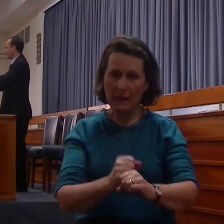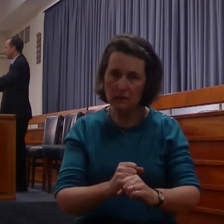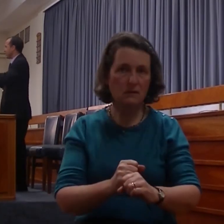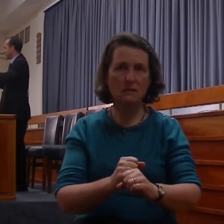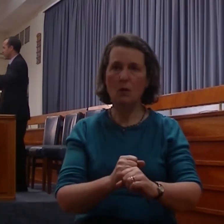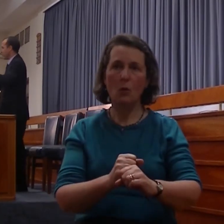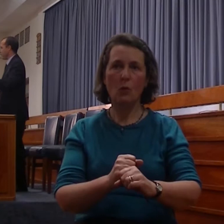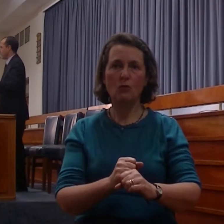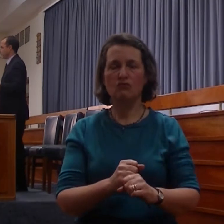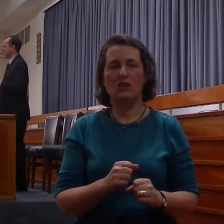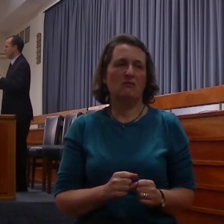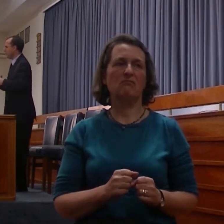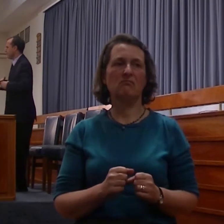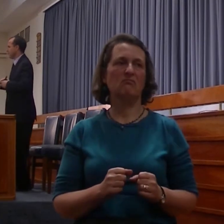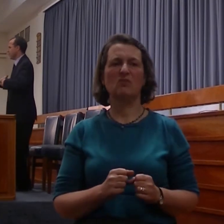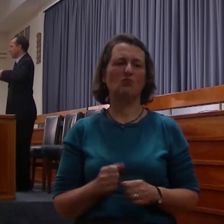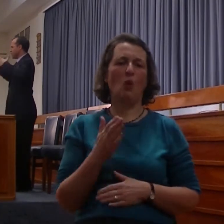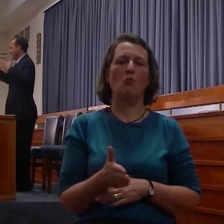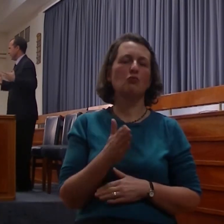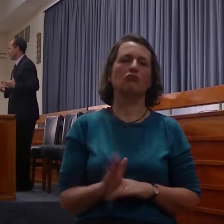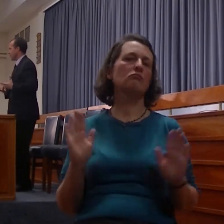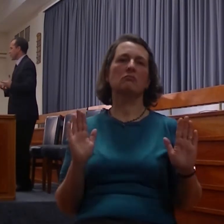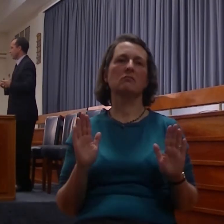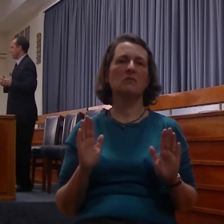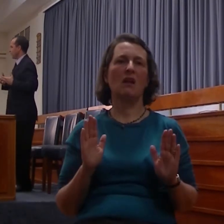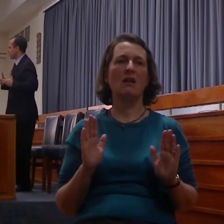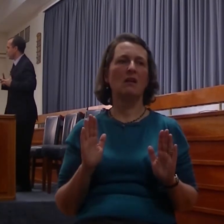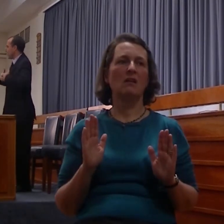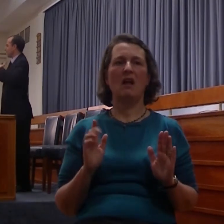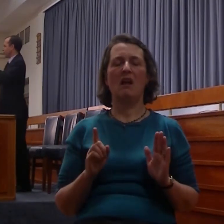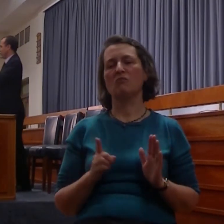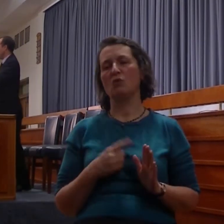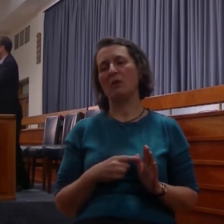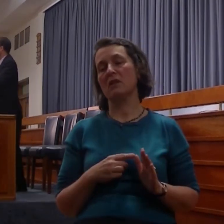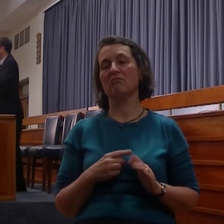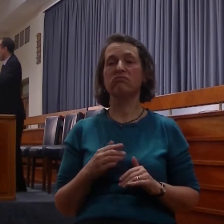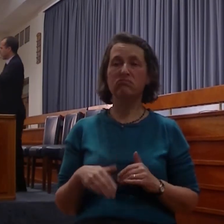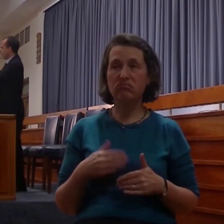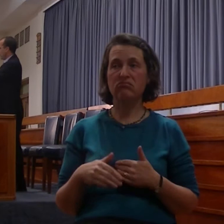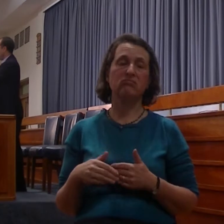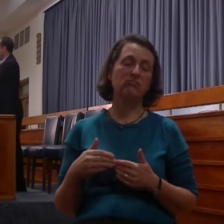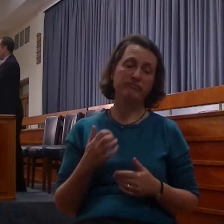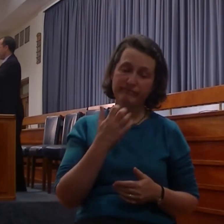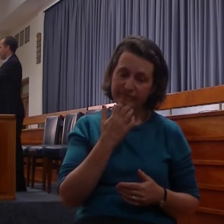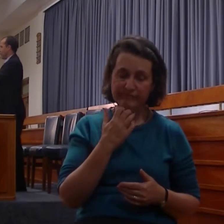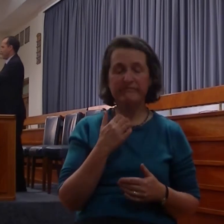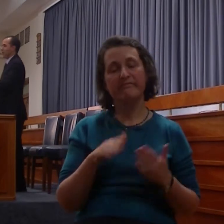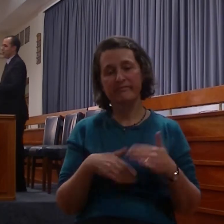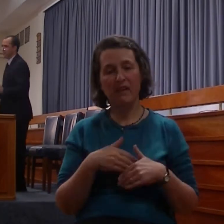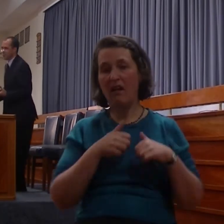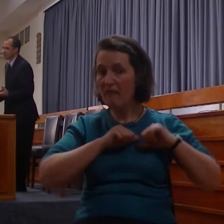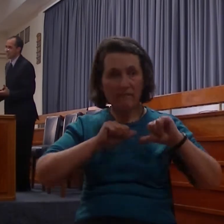a convenience. Not a commitment. It's not a commitment anymore, but it's just a convenience,